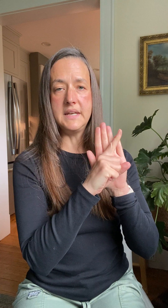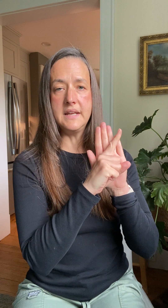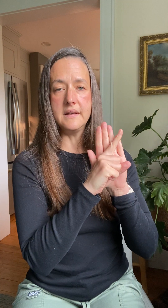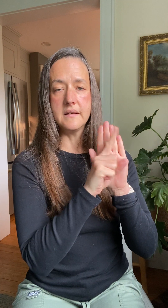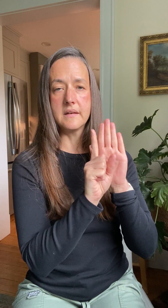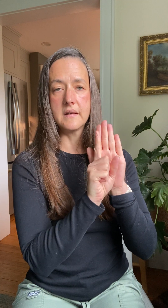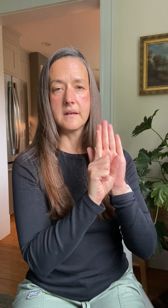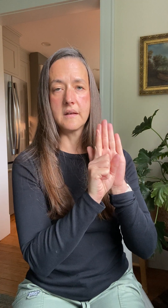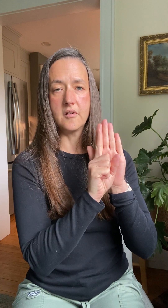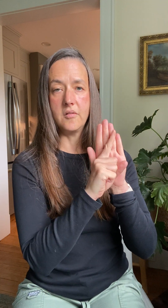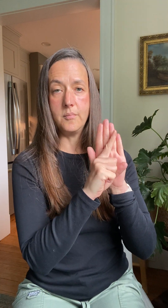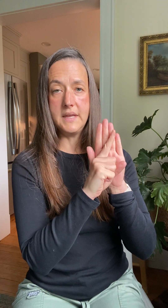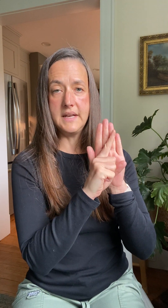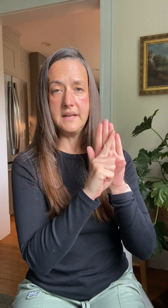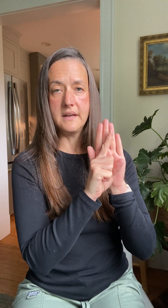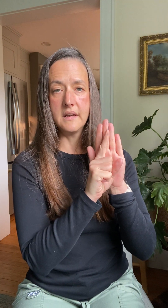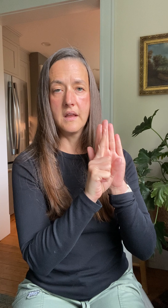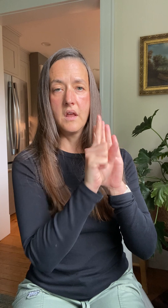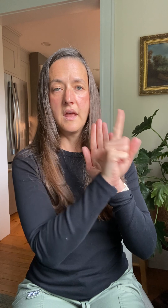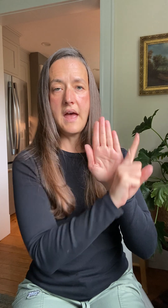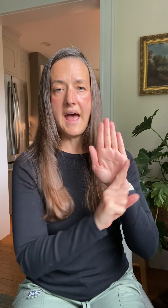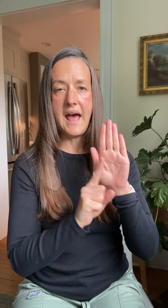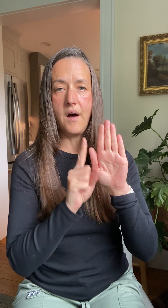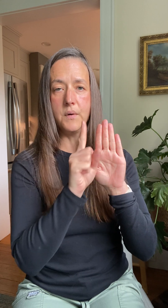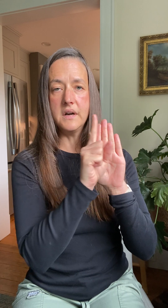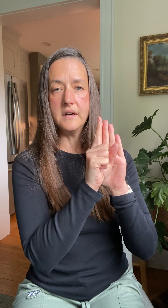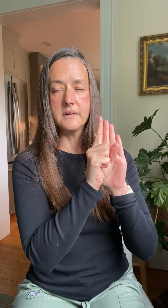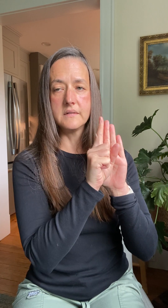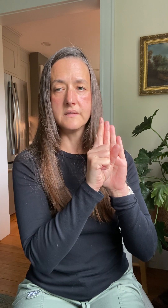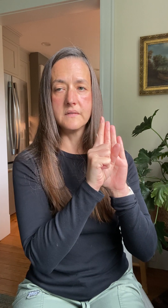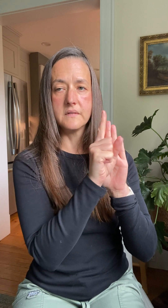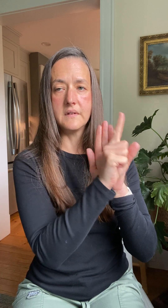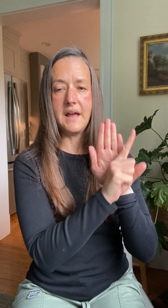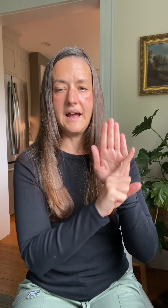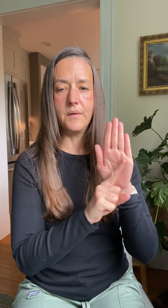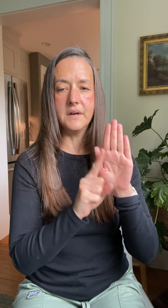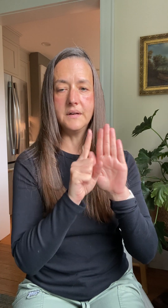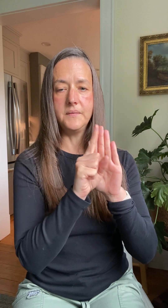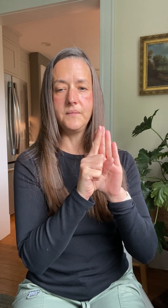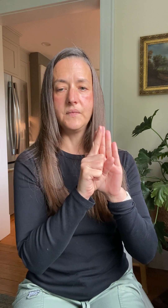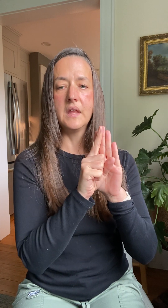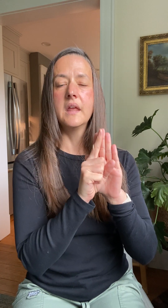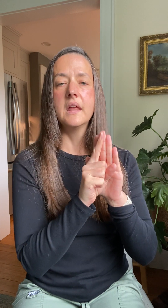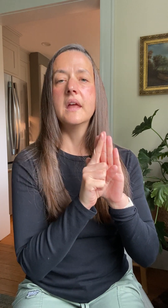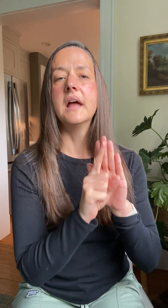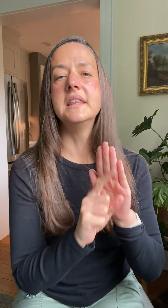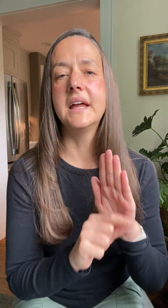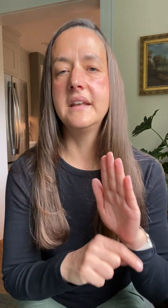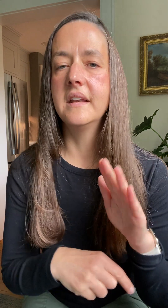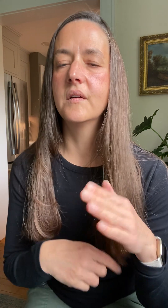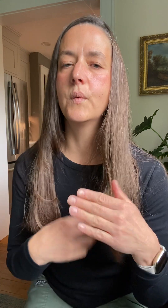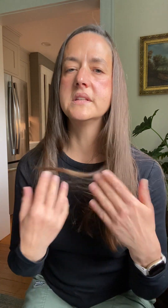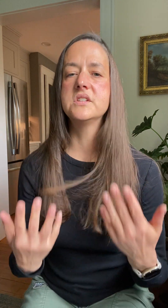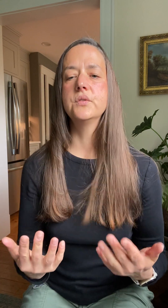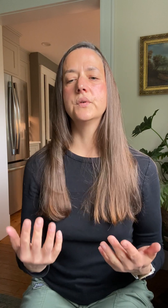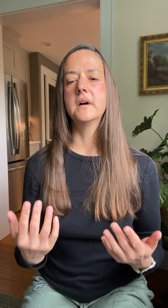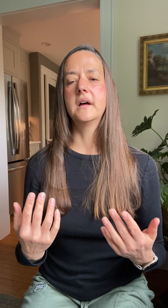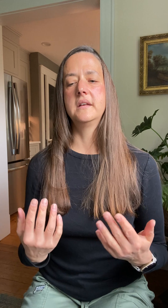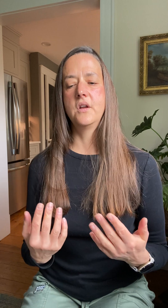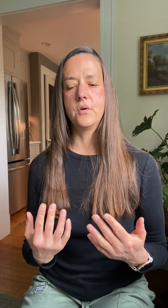Minute. Minute. Hour. Hour. And then once you know